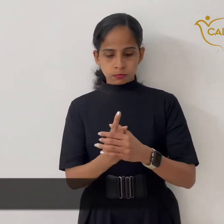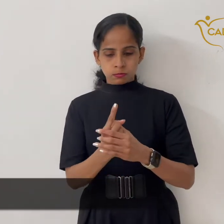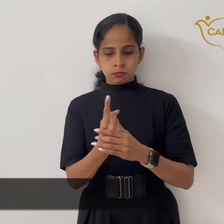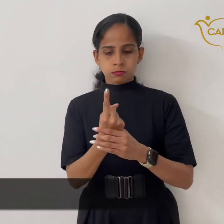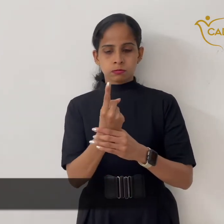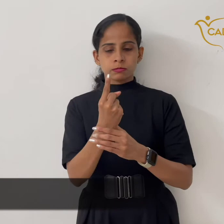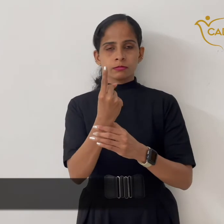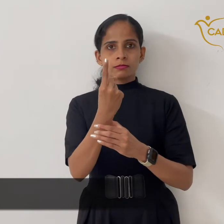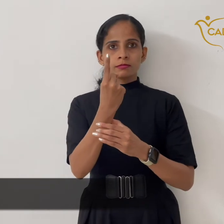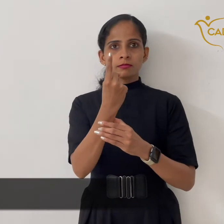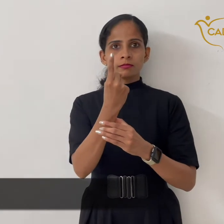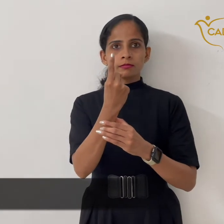grow